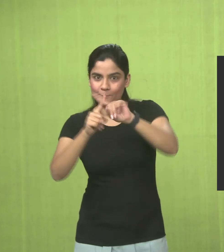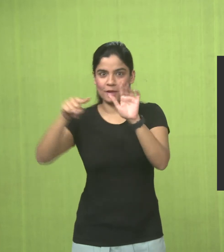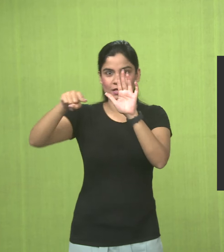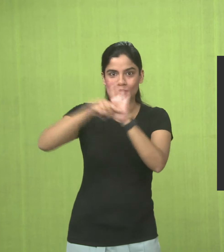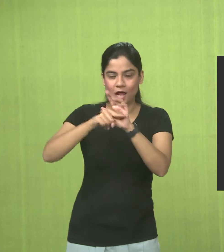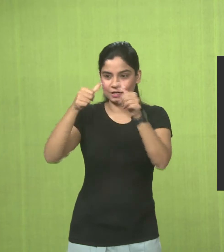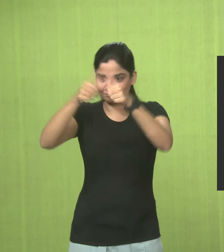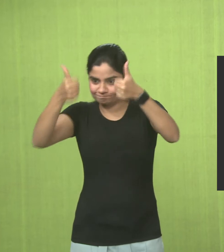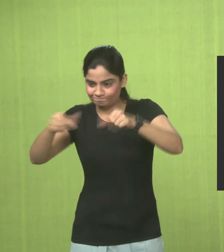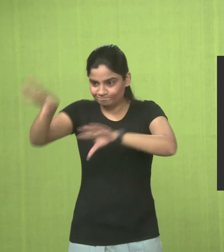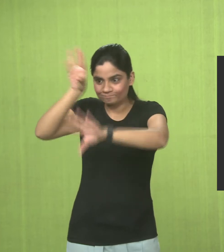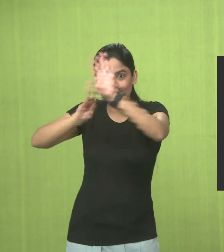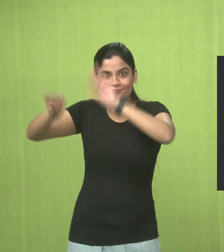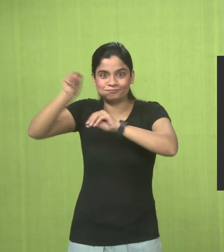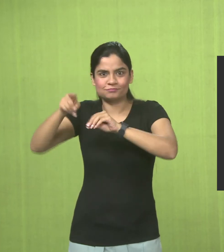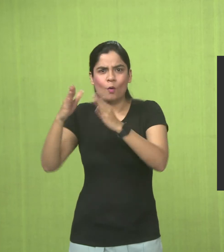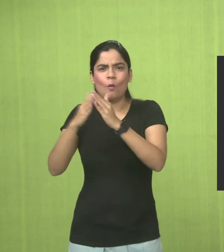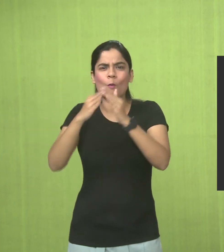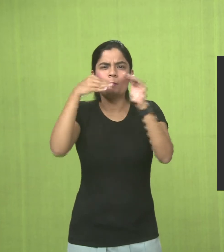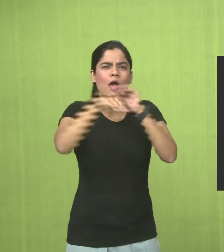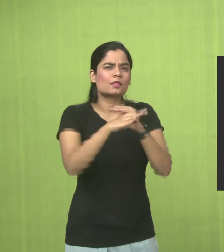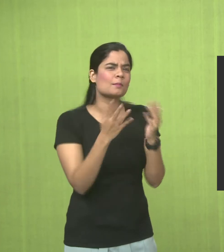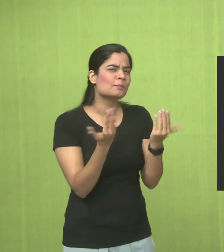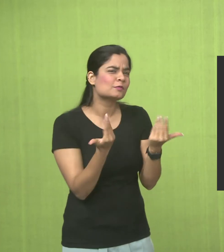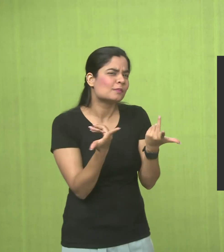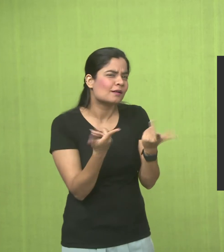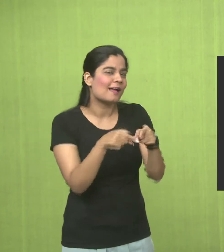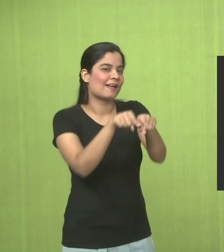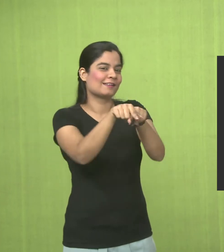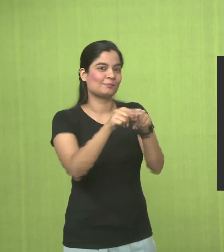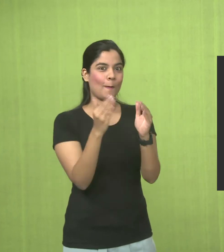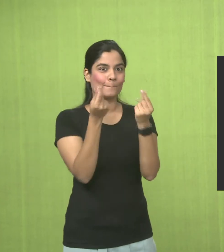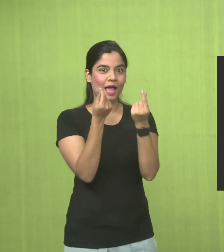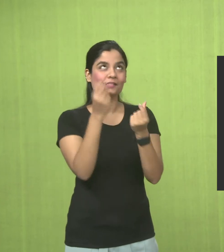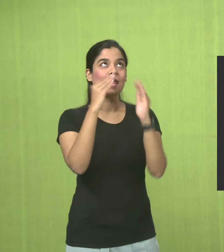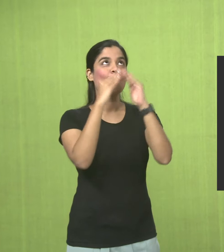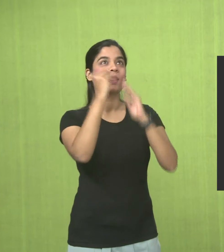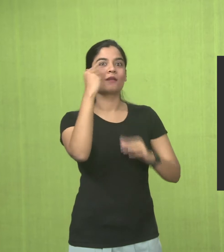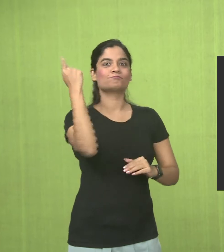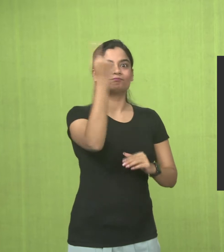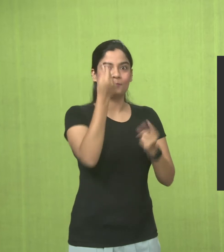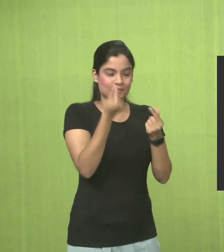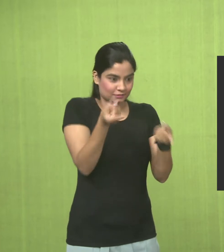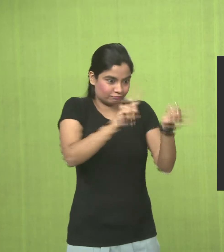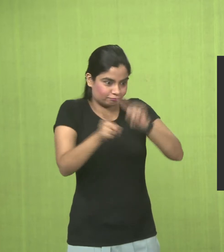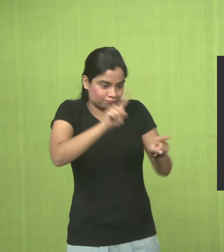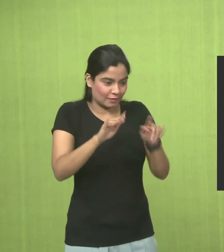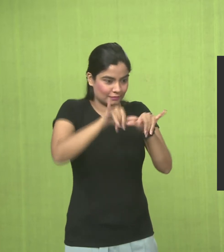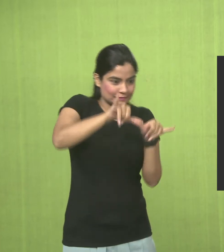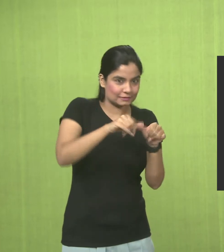learn subtraction, multiplication, addition, etc. in our maths classes, we are able to apply that at home. We are able to know how